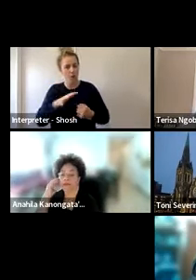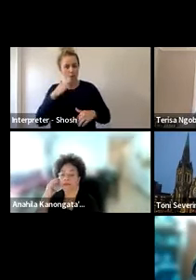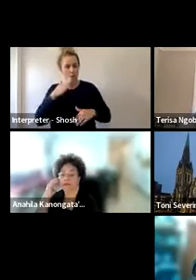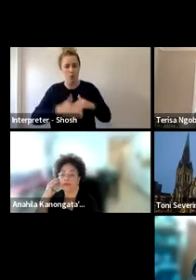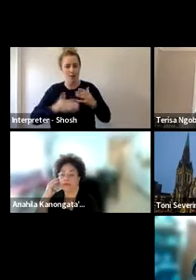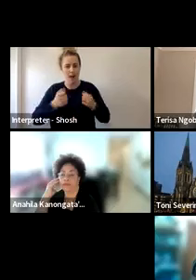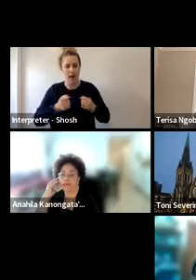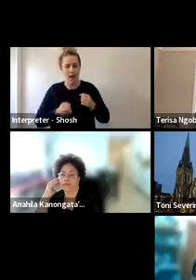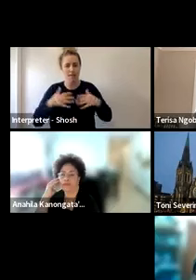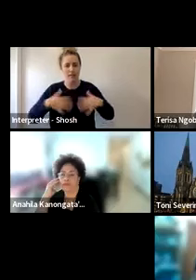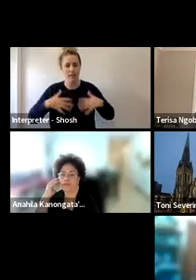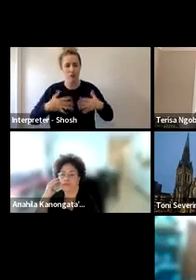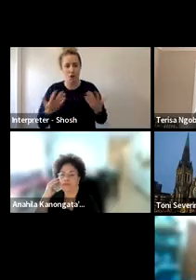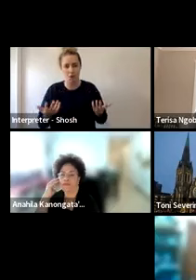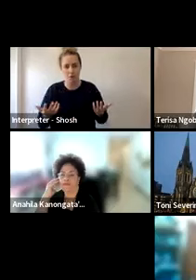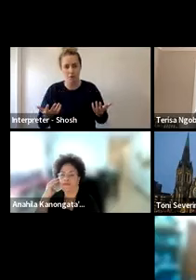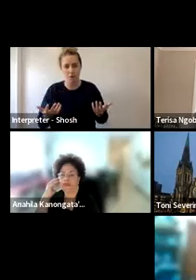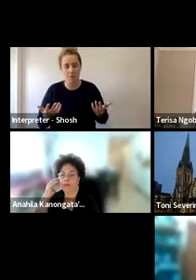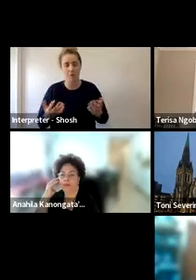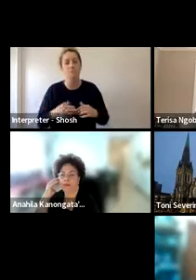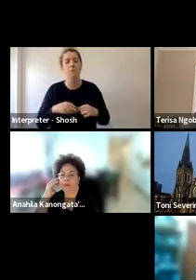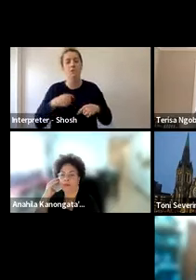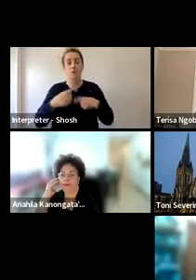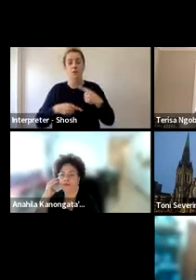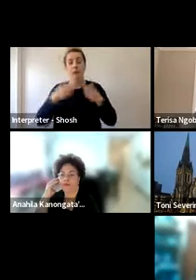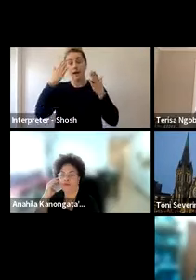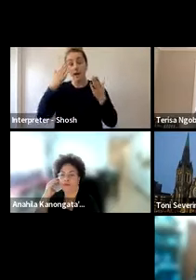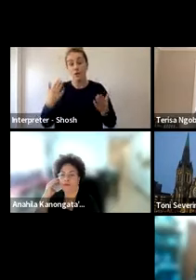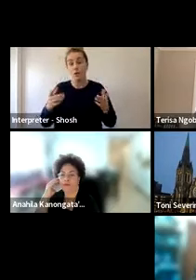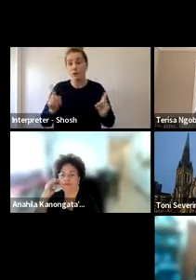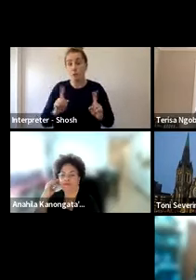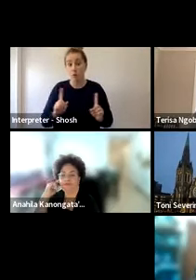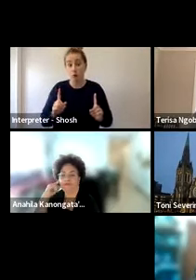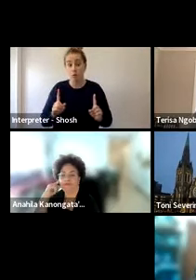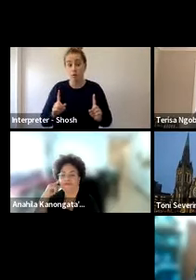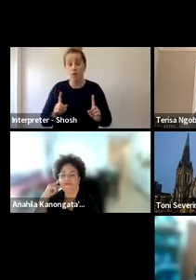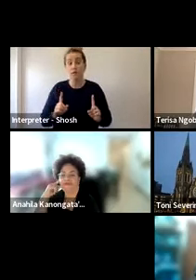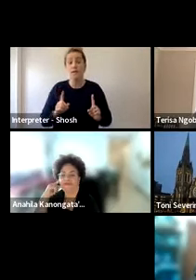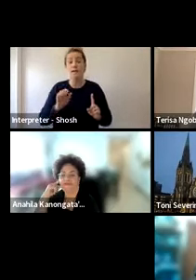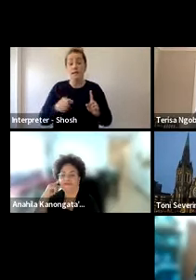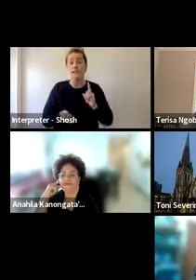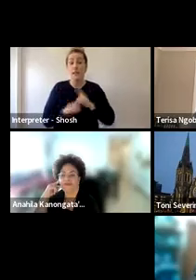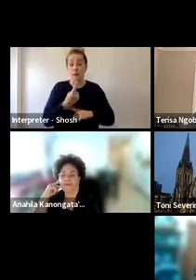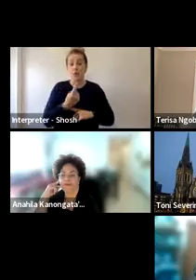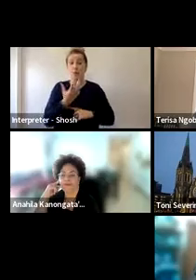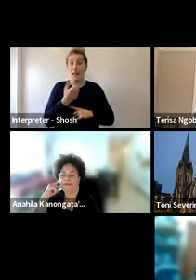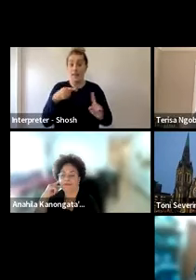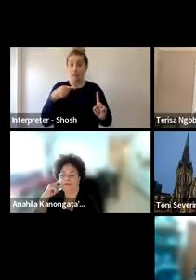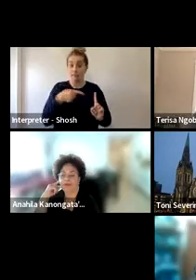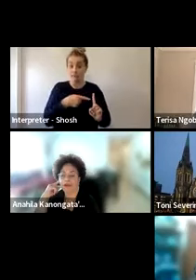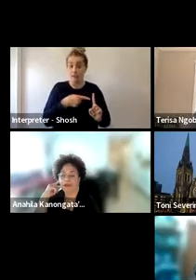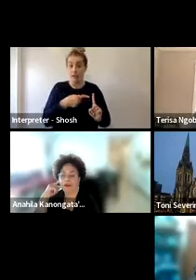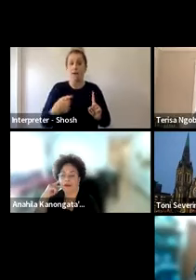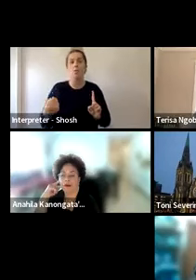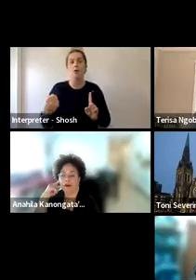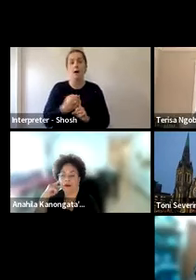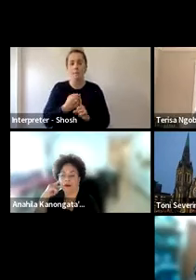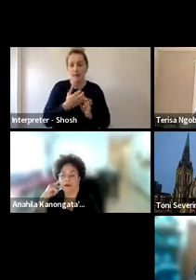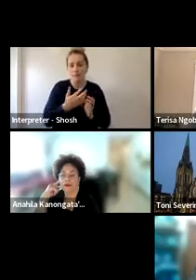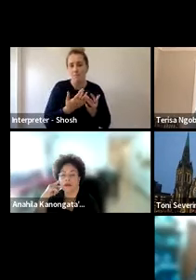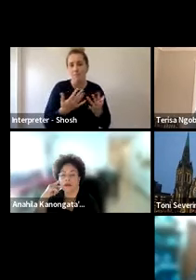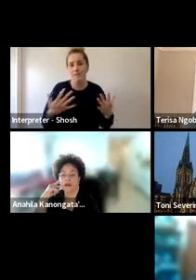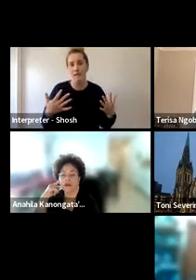future in a month's time? So it's about acknowledging that there is this episodic event, but it does impact on many